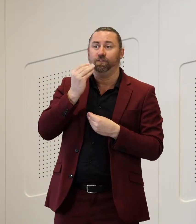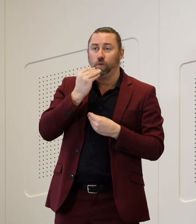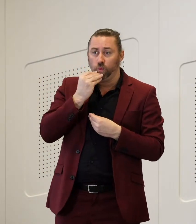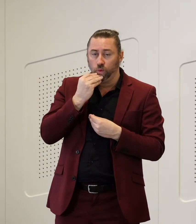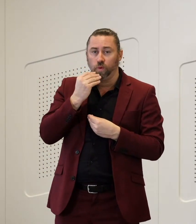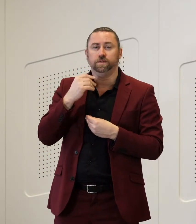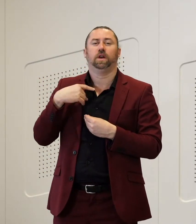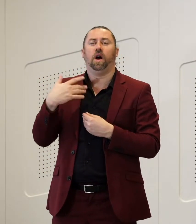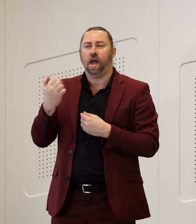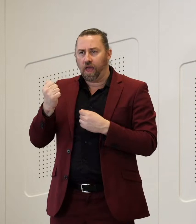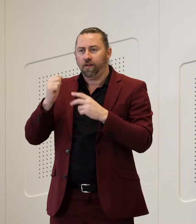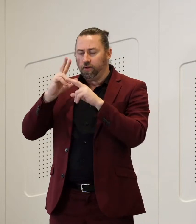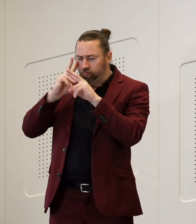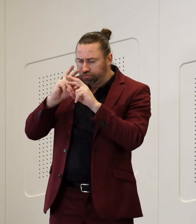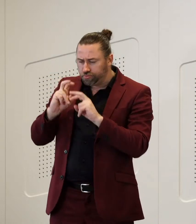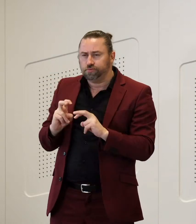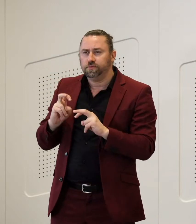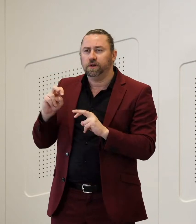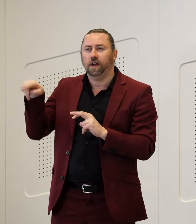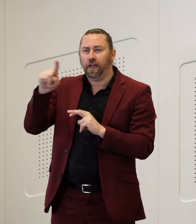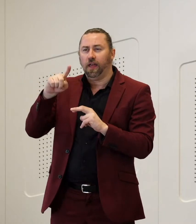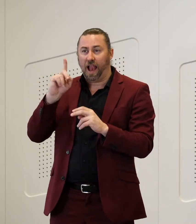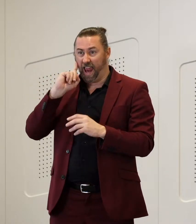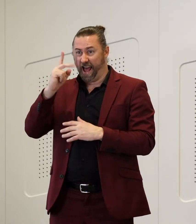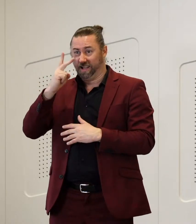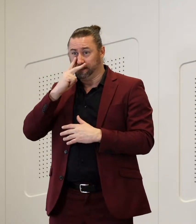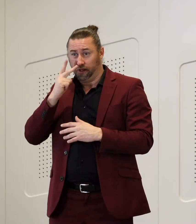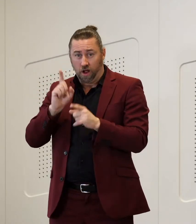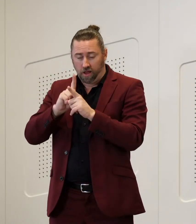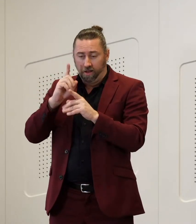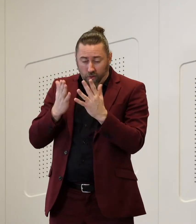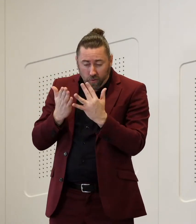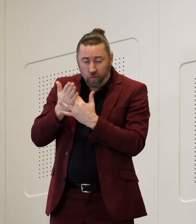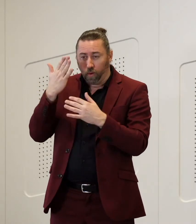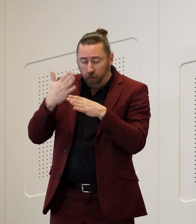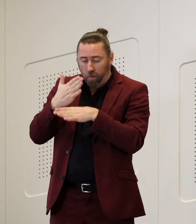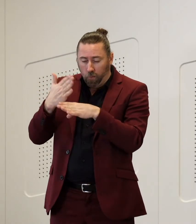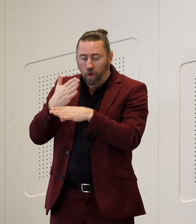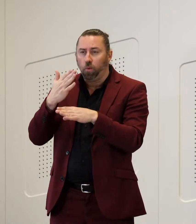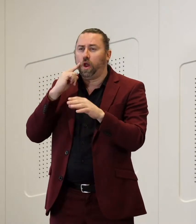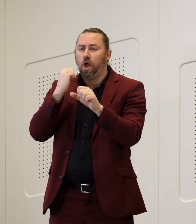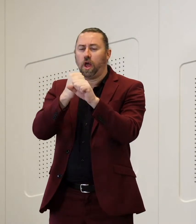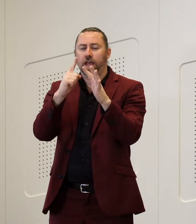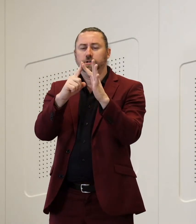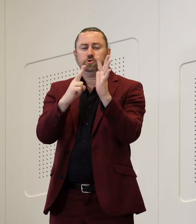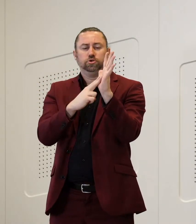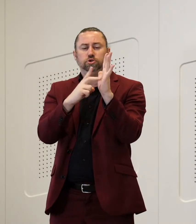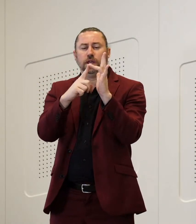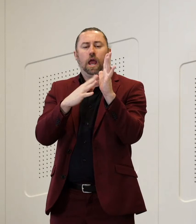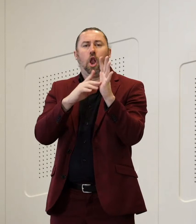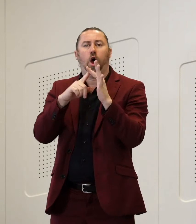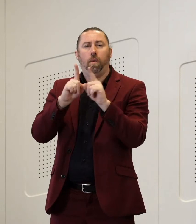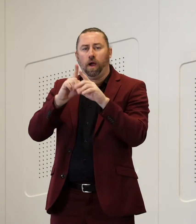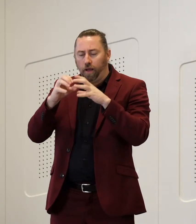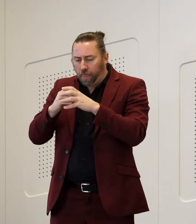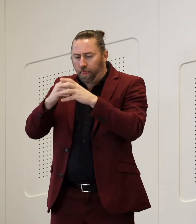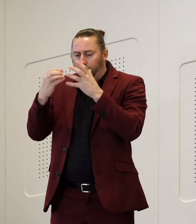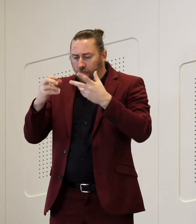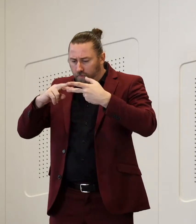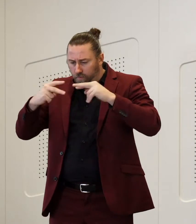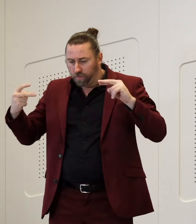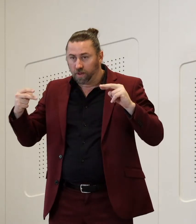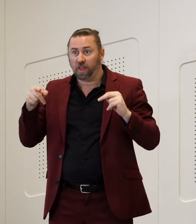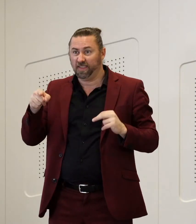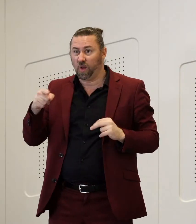Forensic and Scientific Services team worked through the night to do whole genome sequencing, and that came through early this morning. She has the